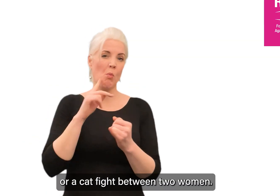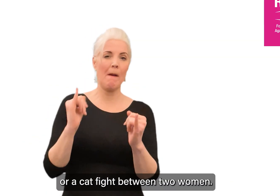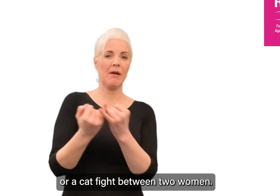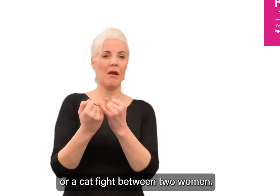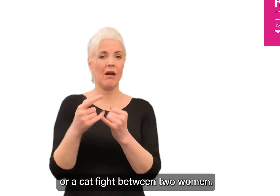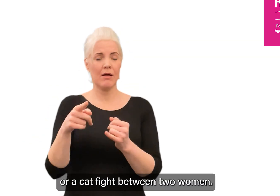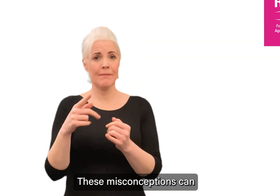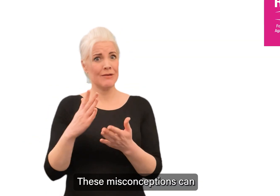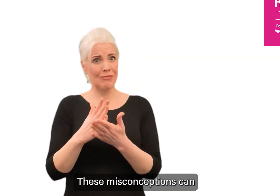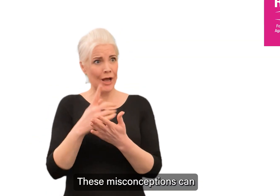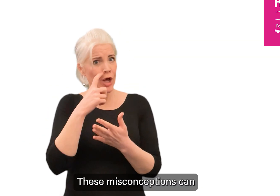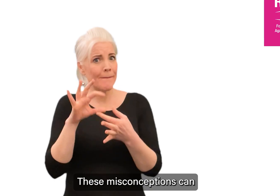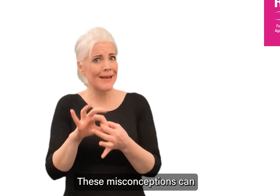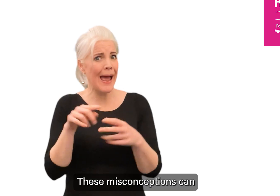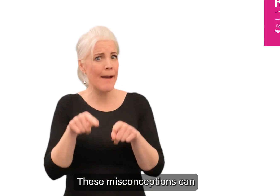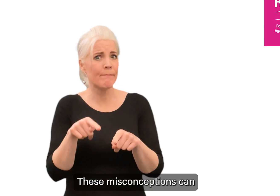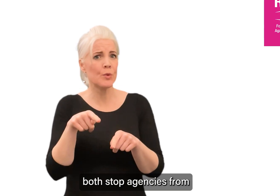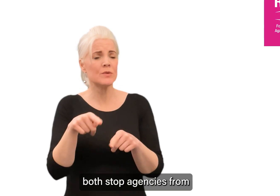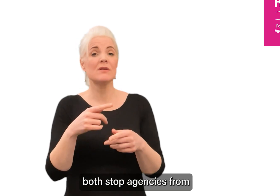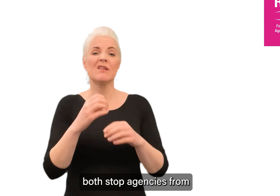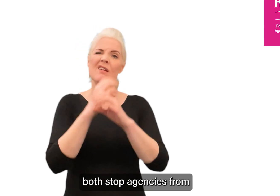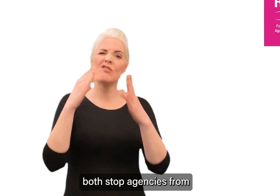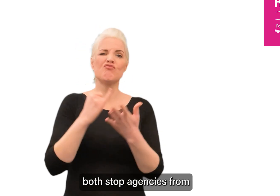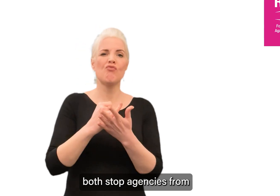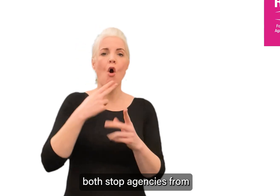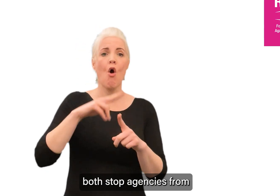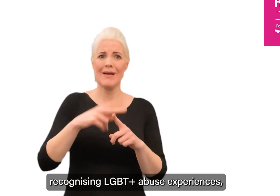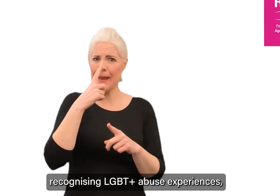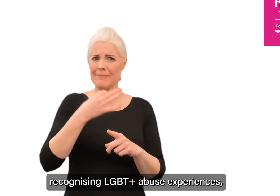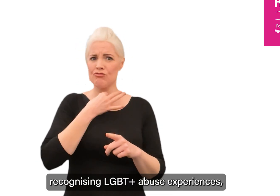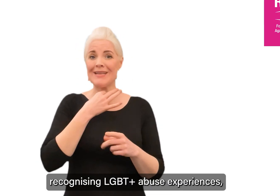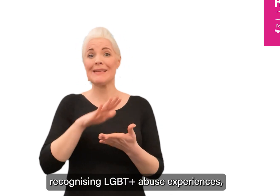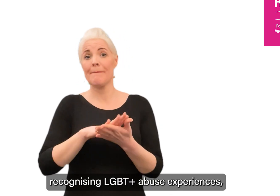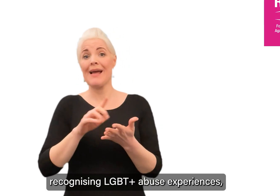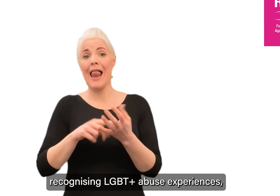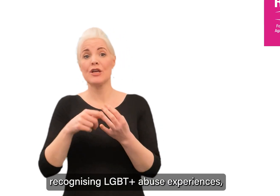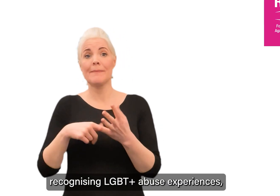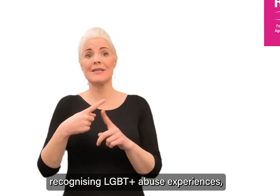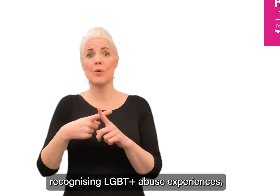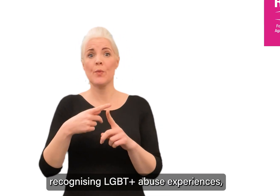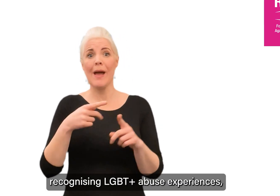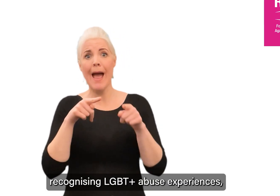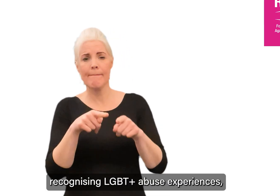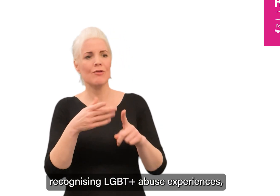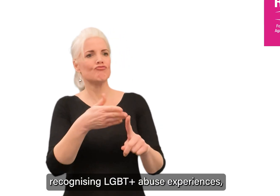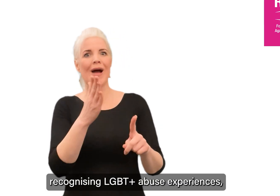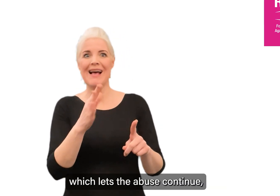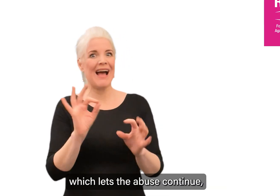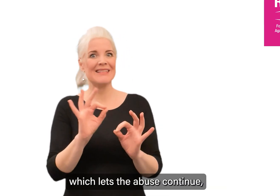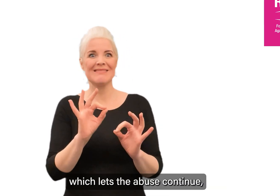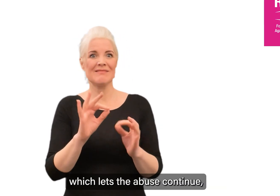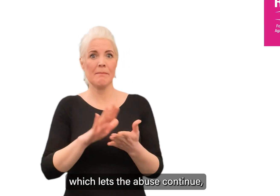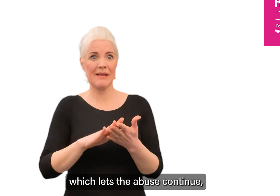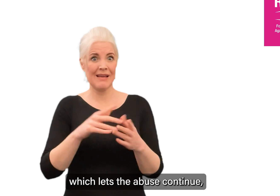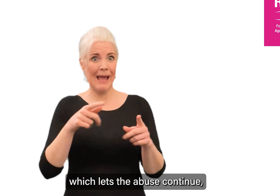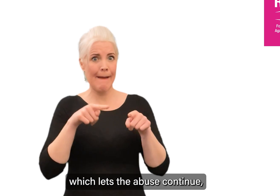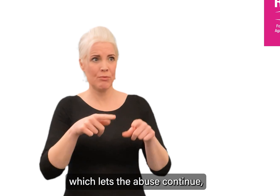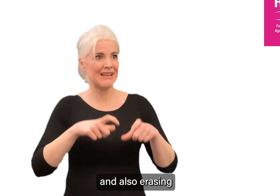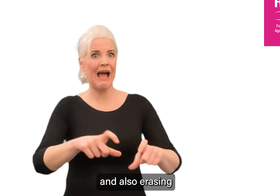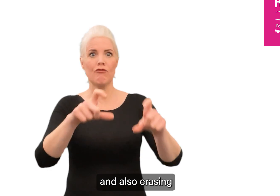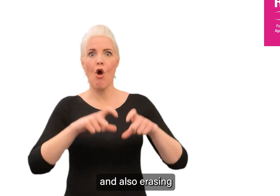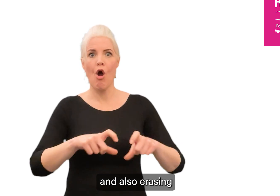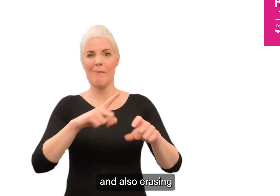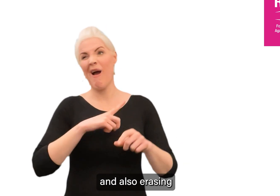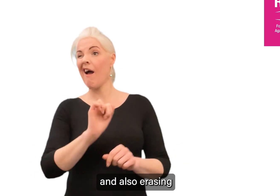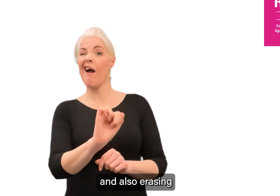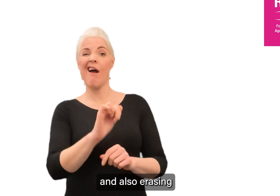catfight between two women. These misconceptions can both stop agencies from recognizing LGBT plus abuse experiences, which lets the abuse continue,